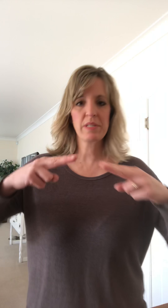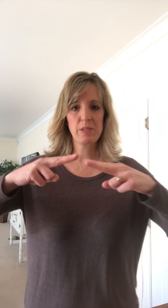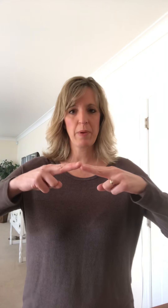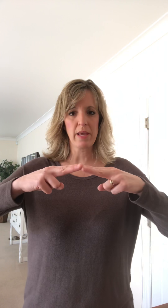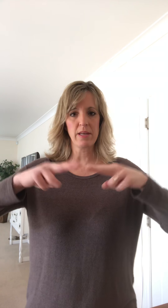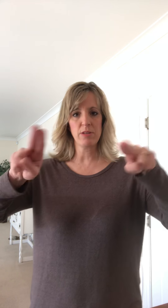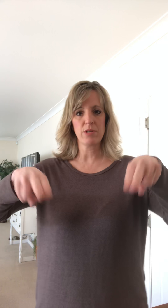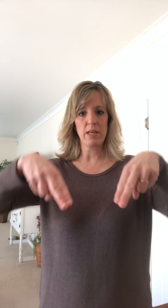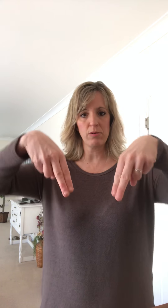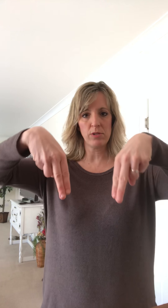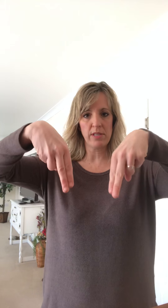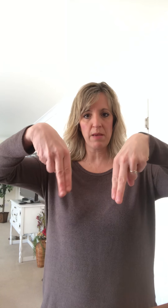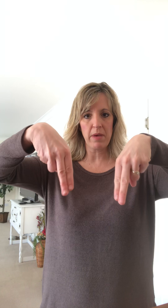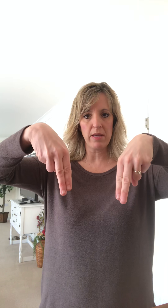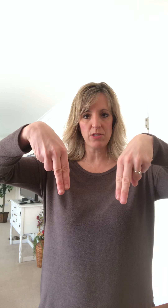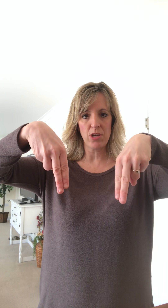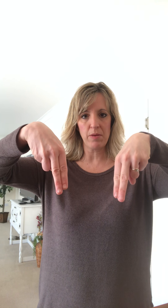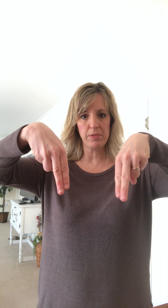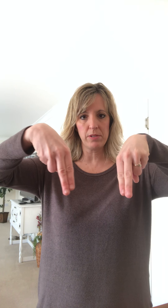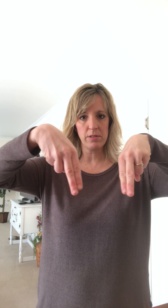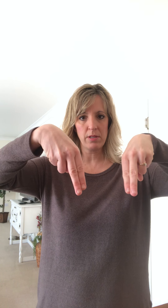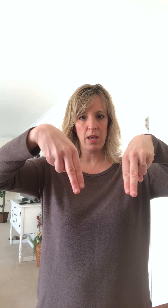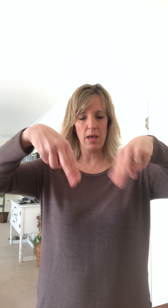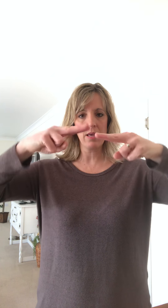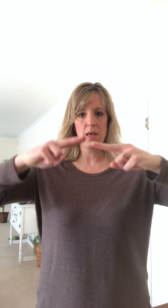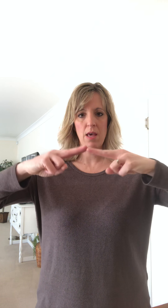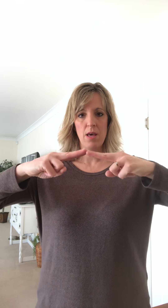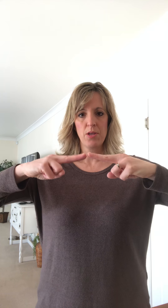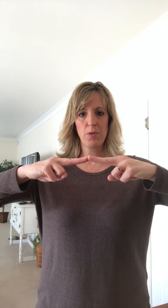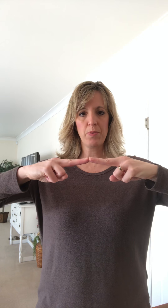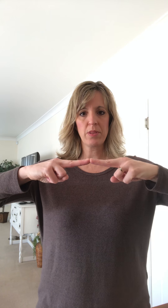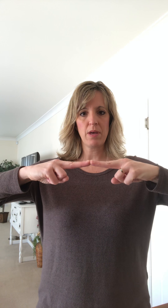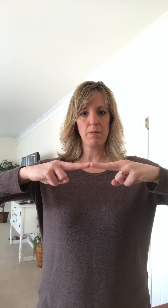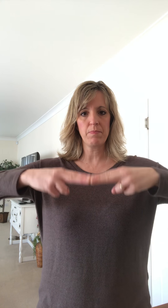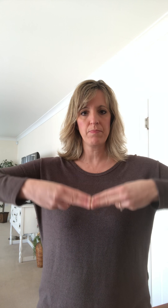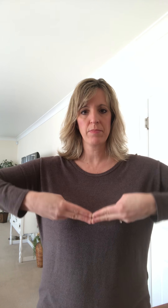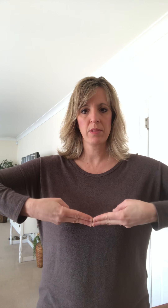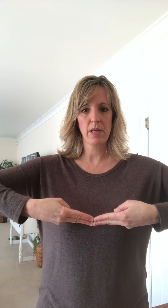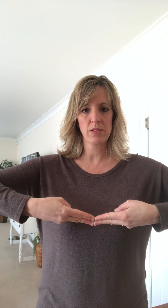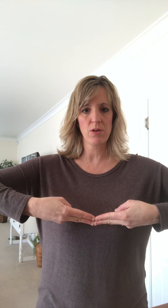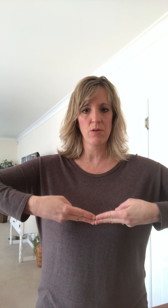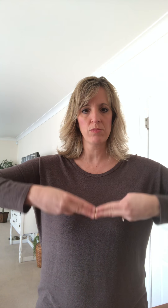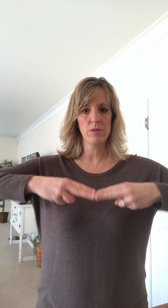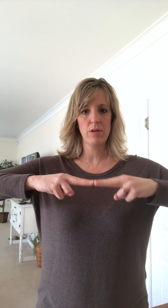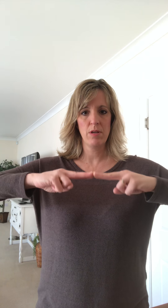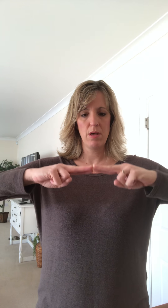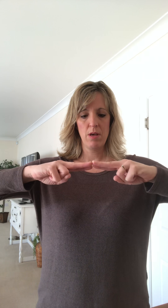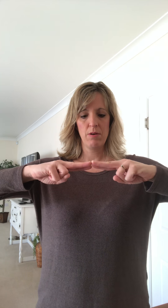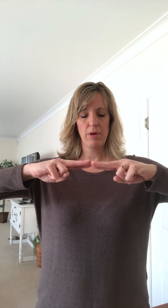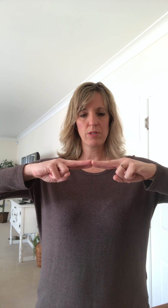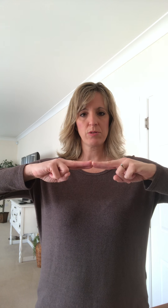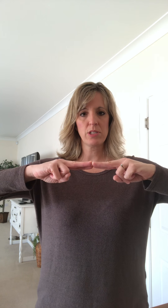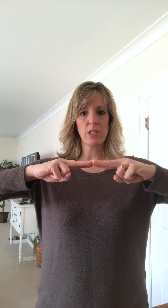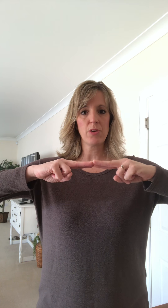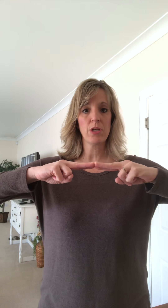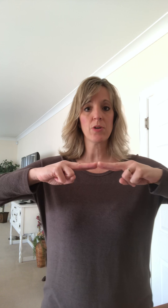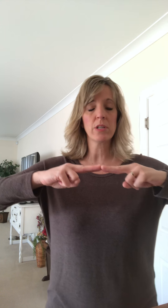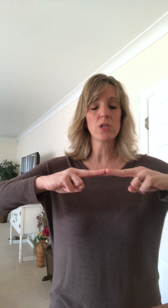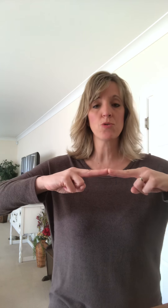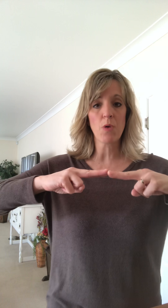is bacon. You take those same hand shapes, okay? You put them like so, right towards each other, and you're going to